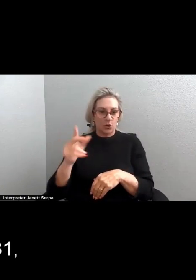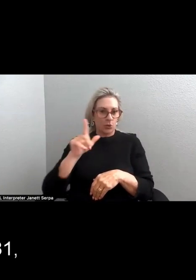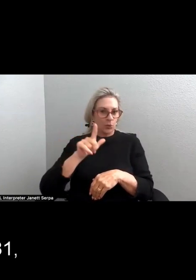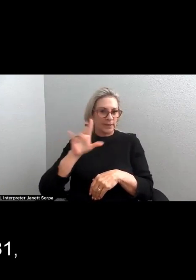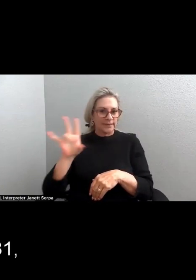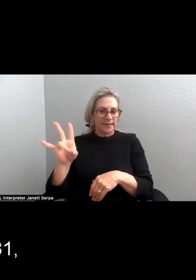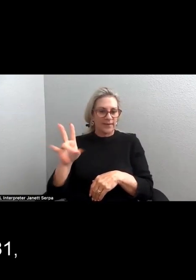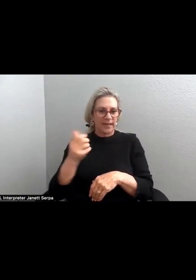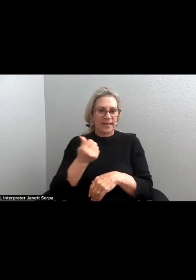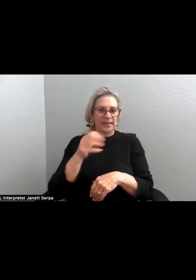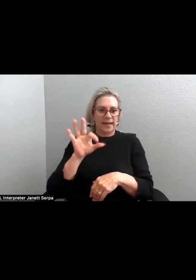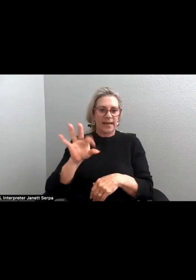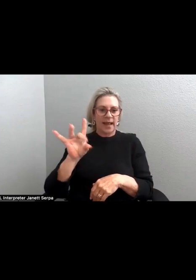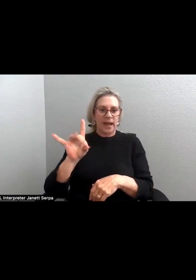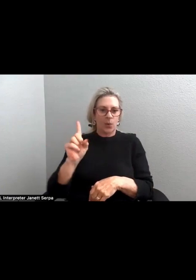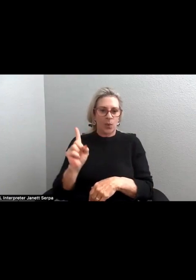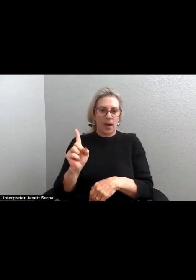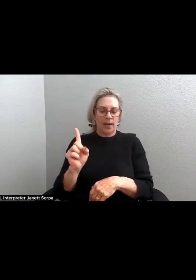1981.